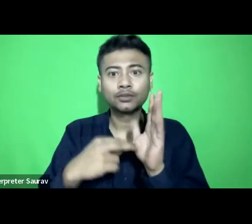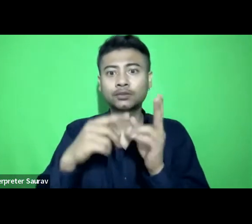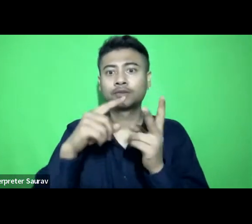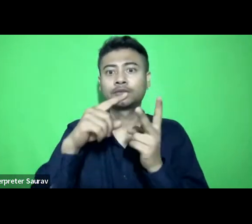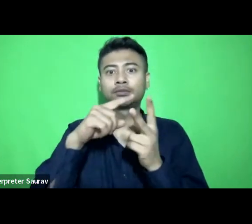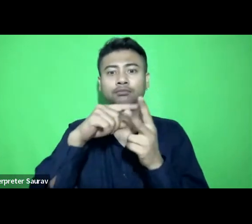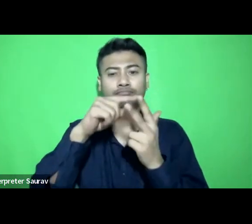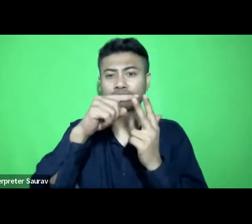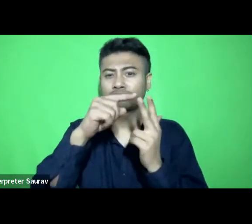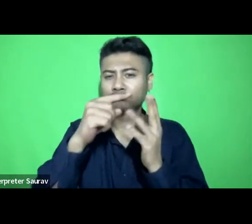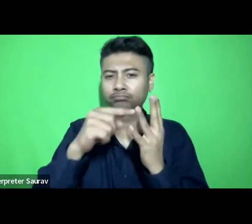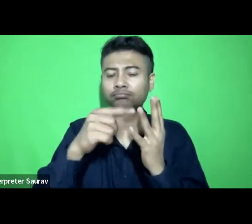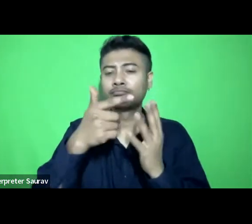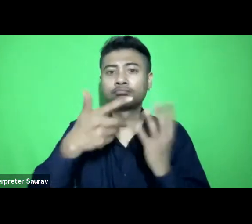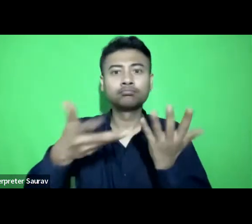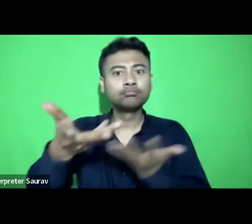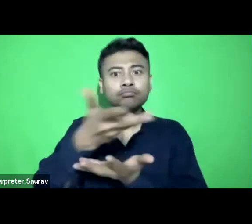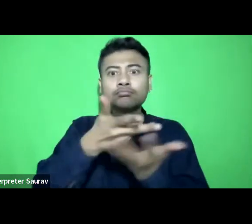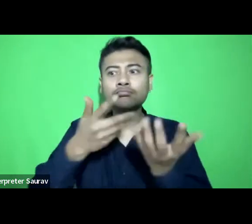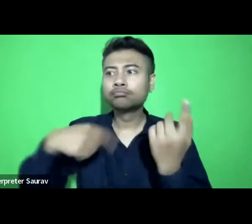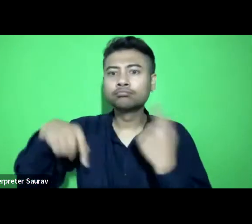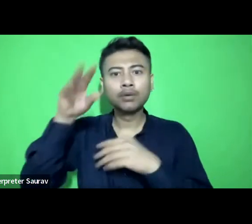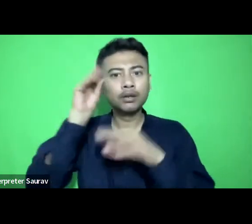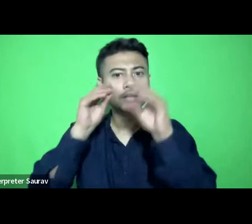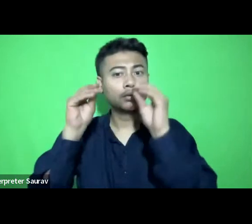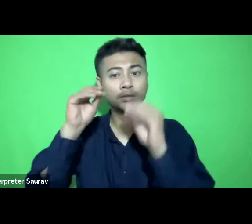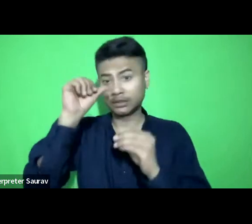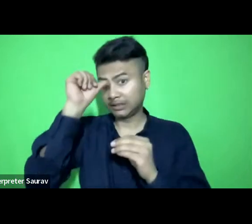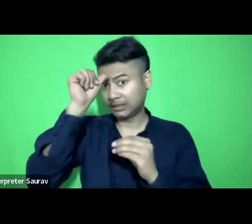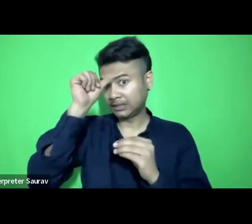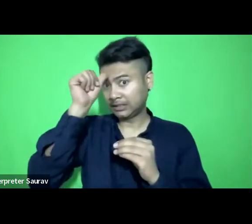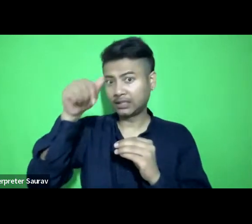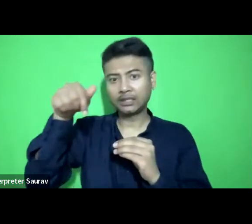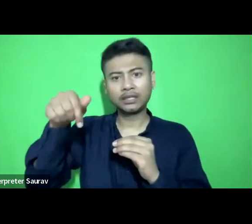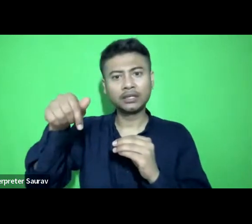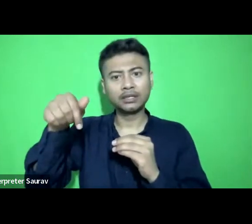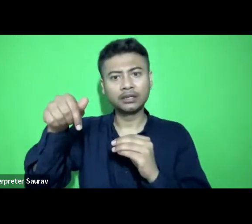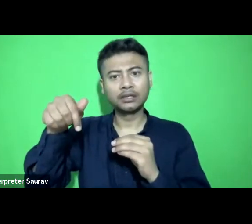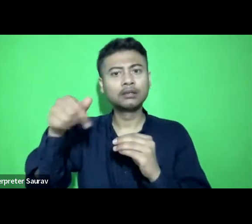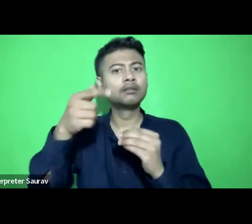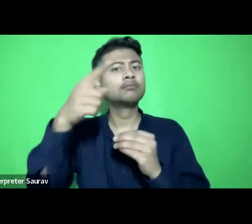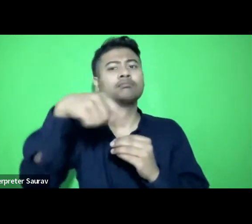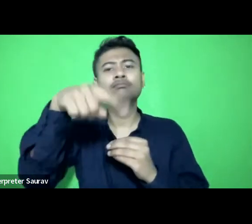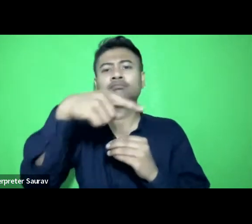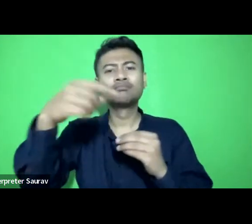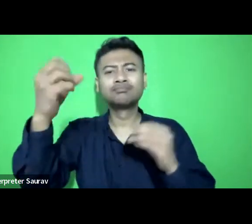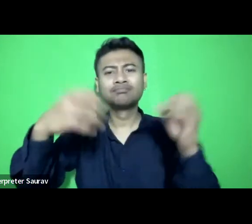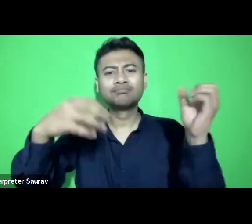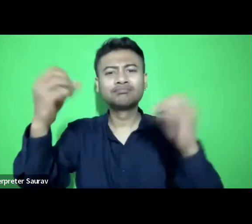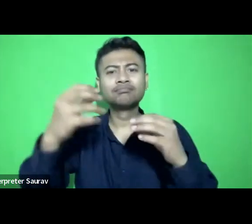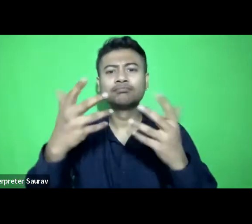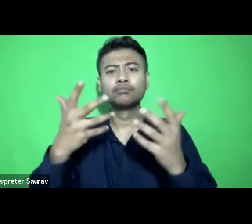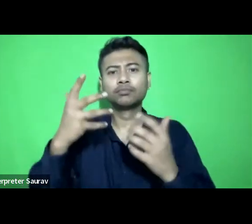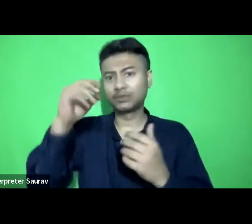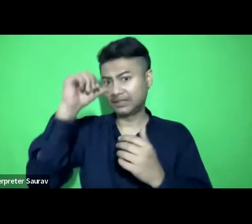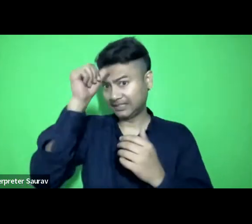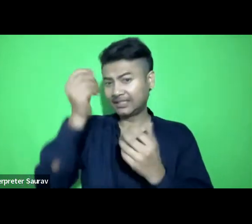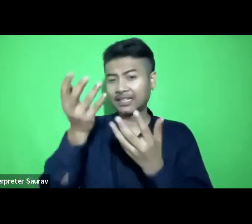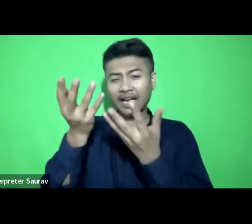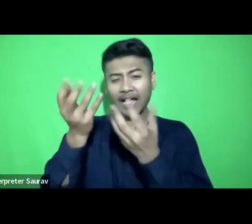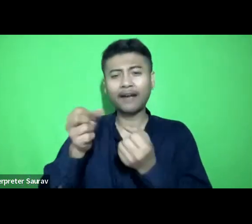that specifically in the context of India, there is no dearth of these. The right of persons